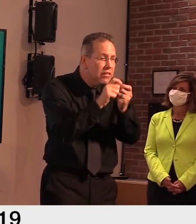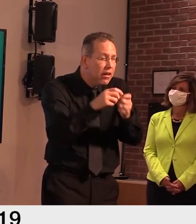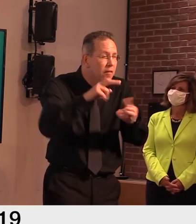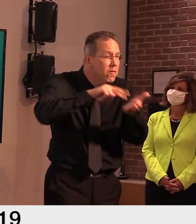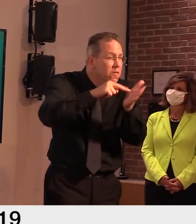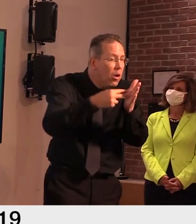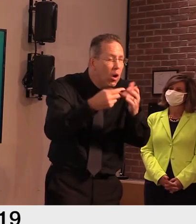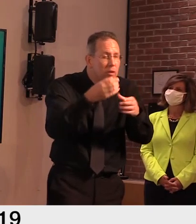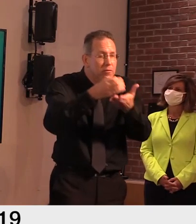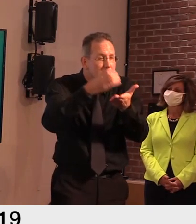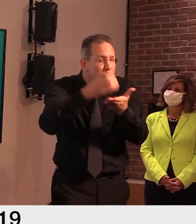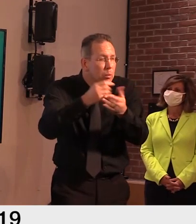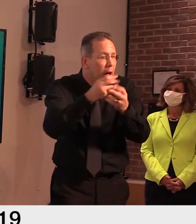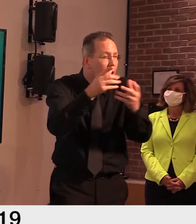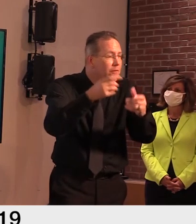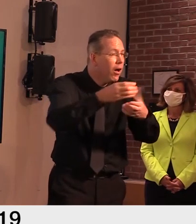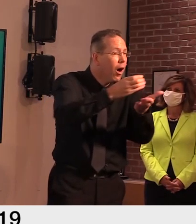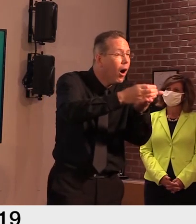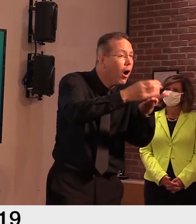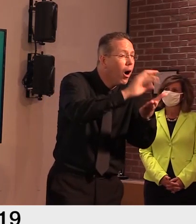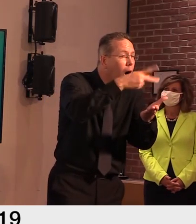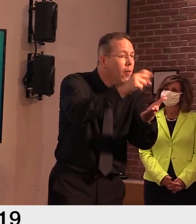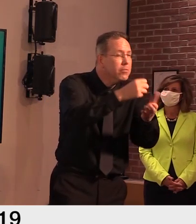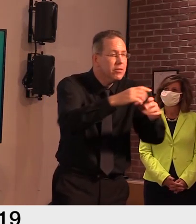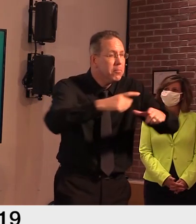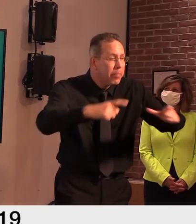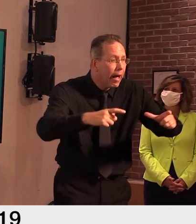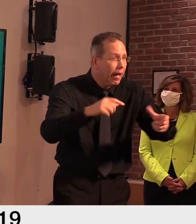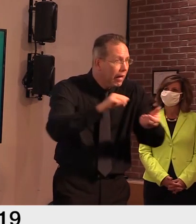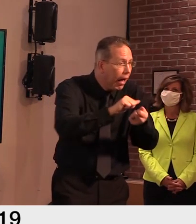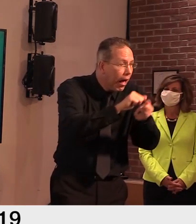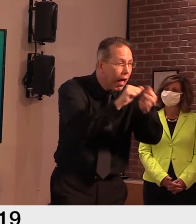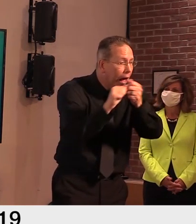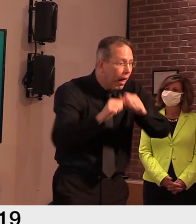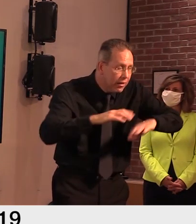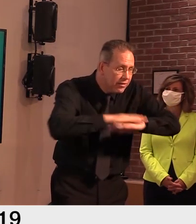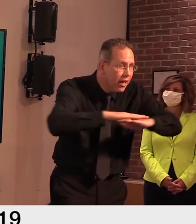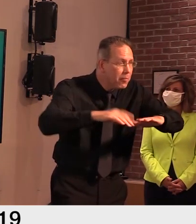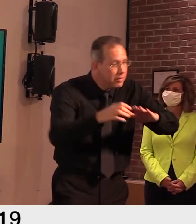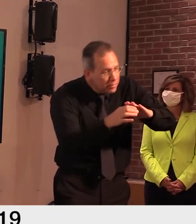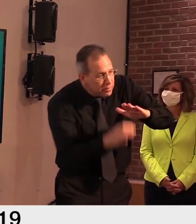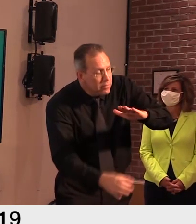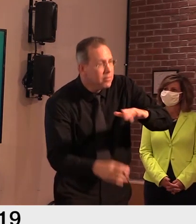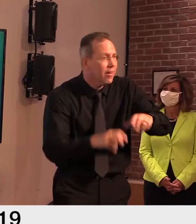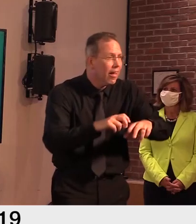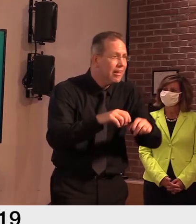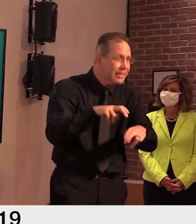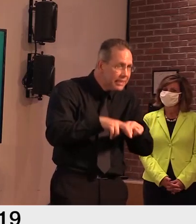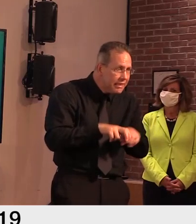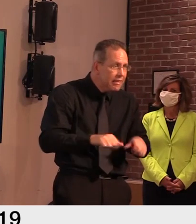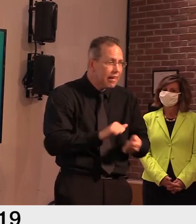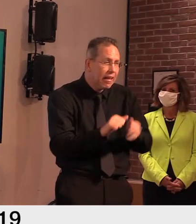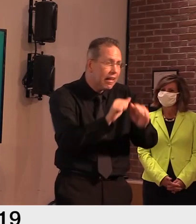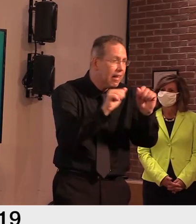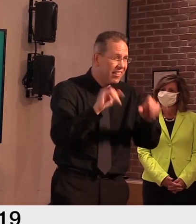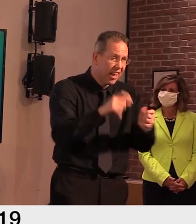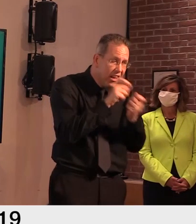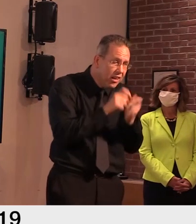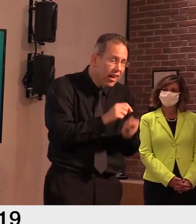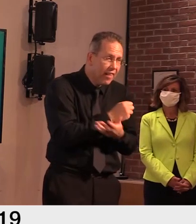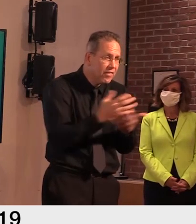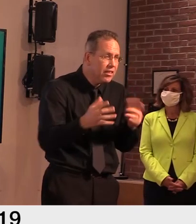every piece of merchandise on the shelves? This is probably a rather good-sized retailer.